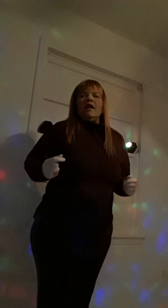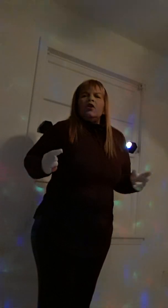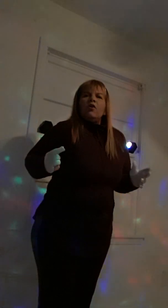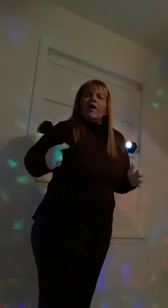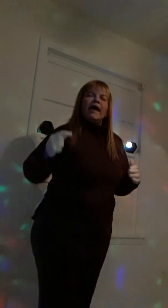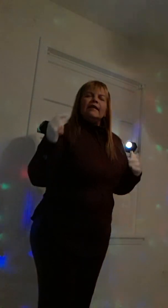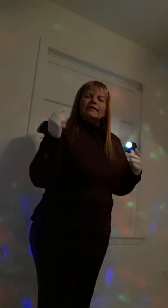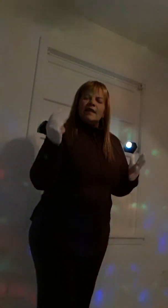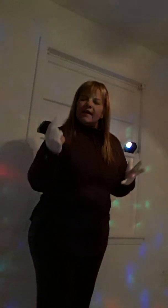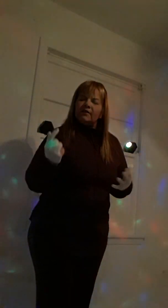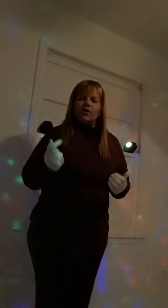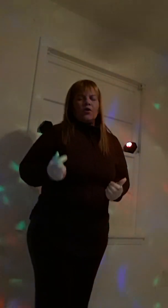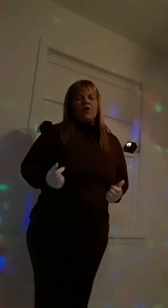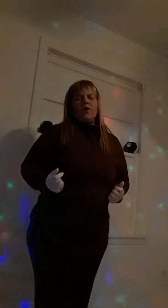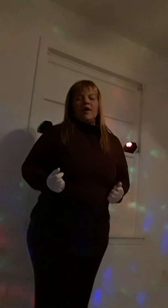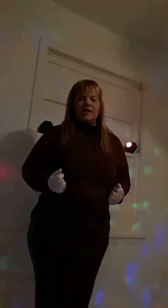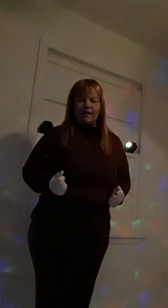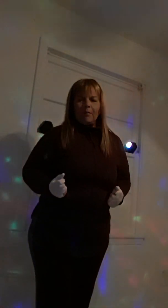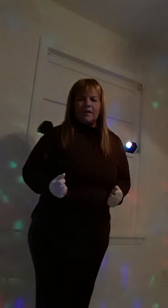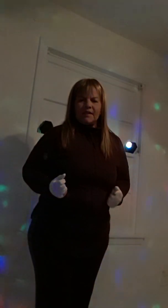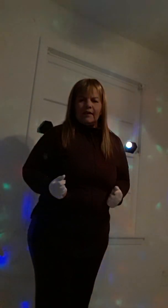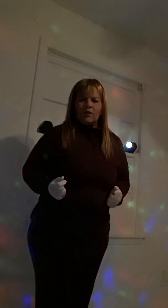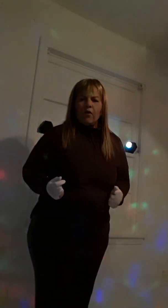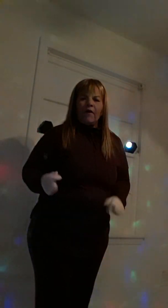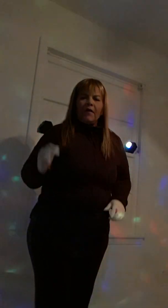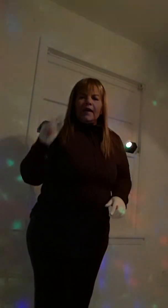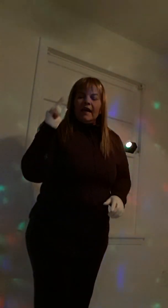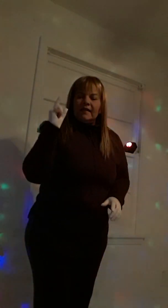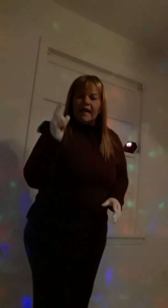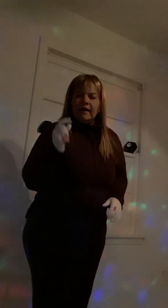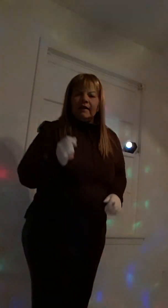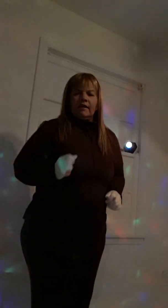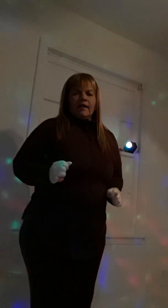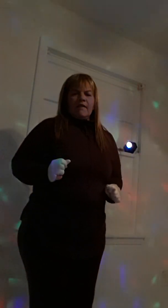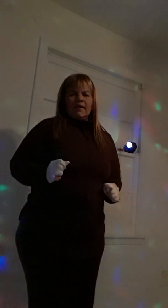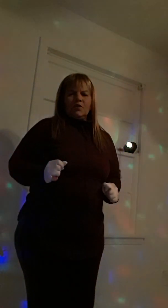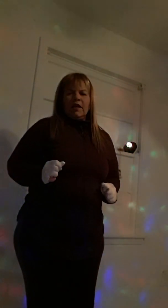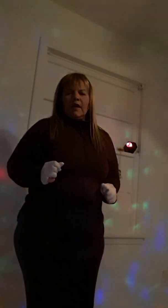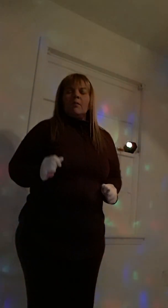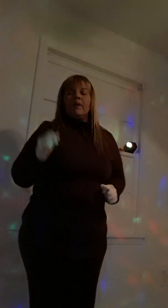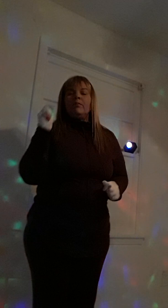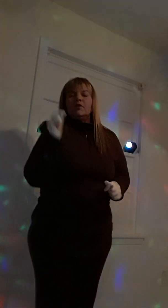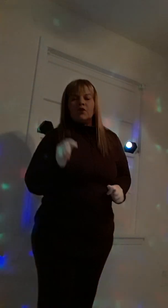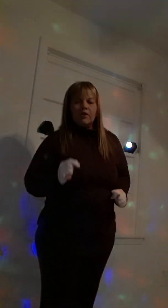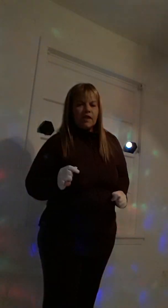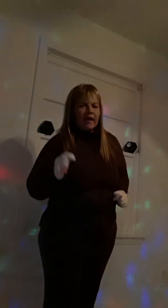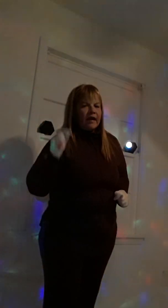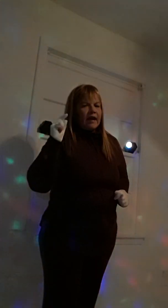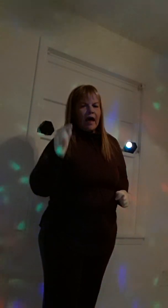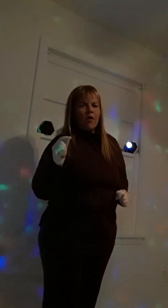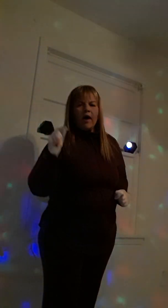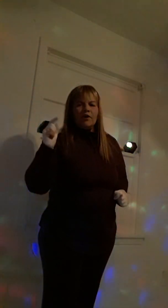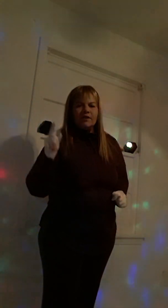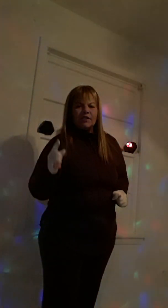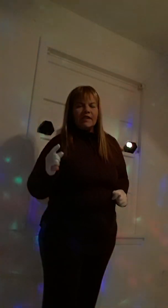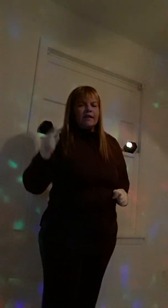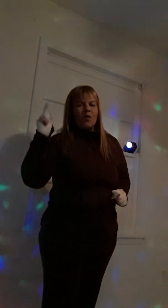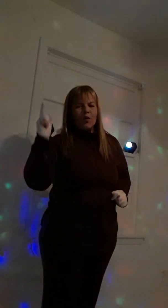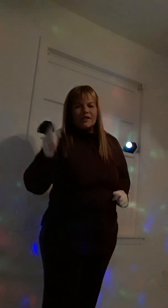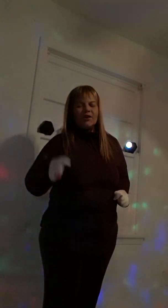yo entiendo lo que está pasando. And then eventually people is going to say, now I understand what's